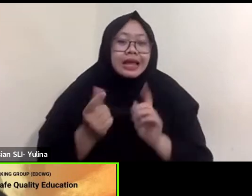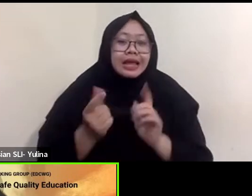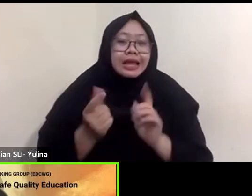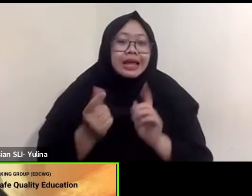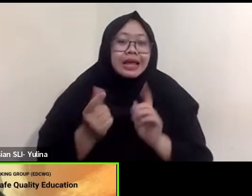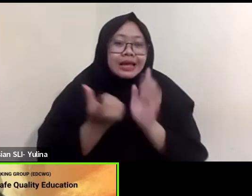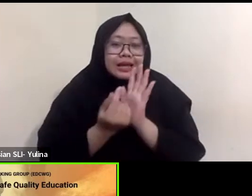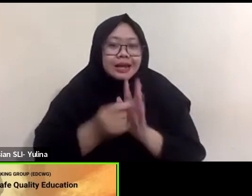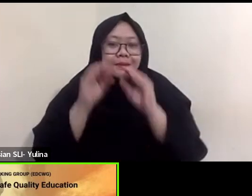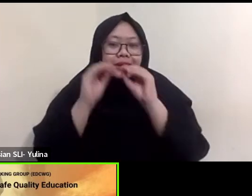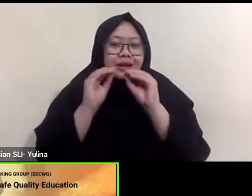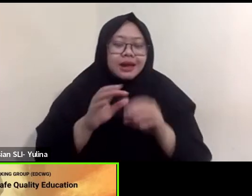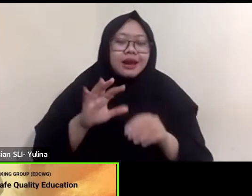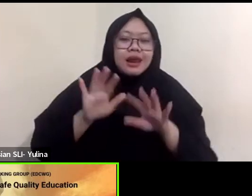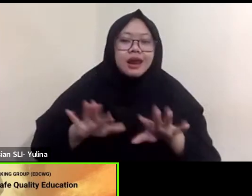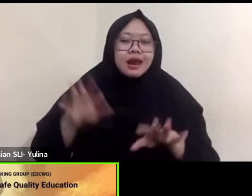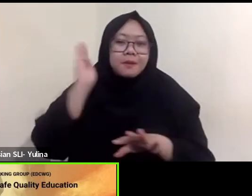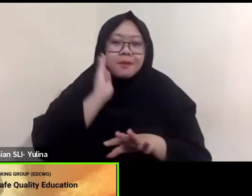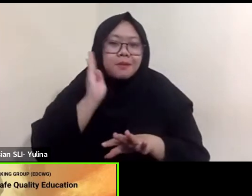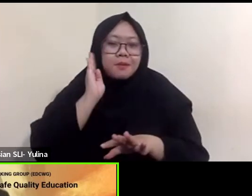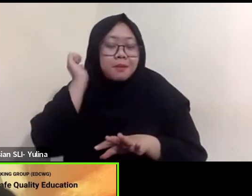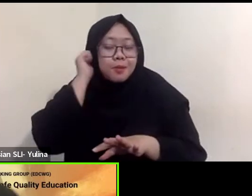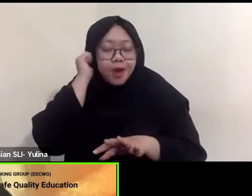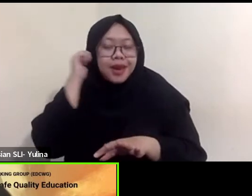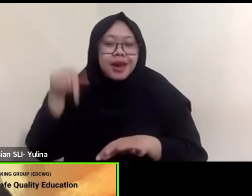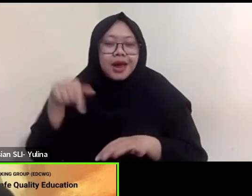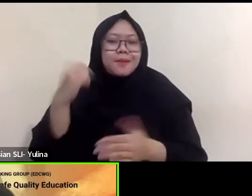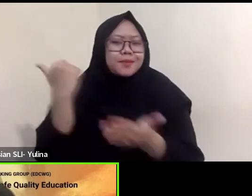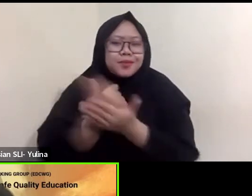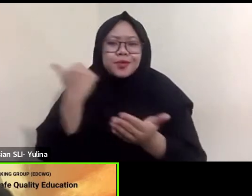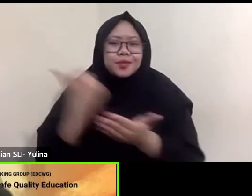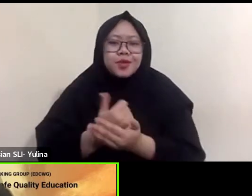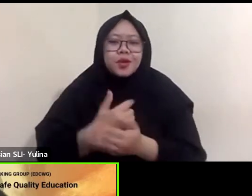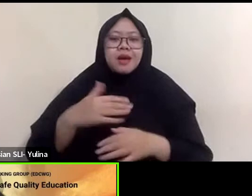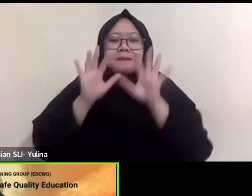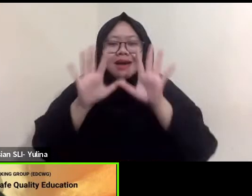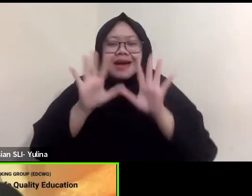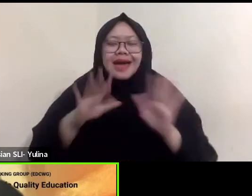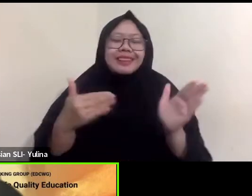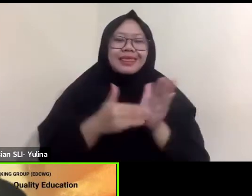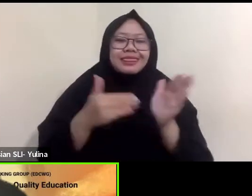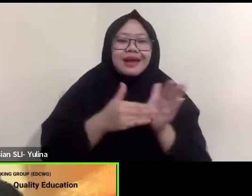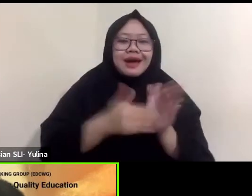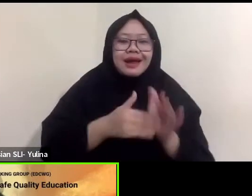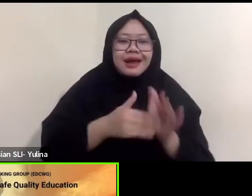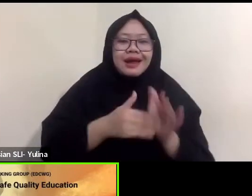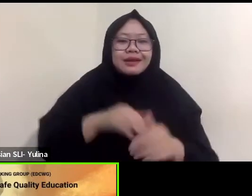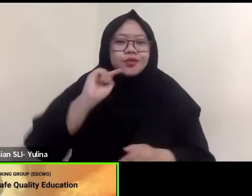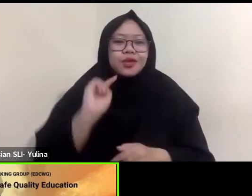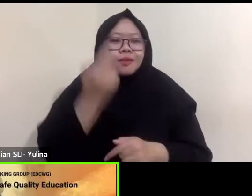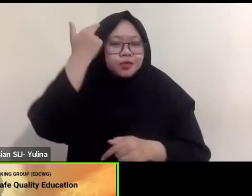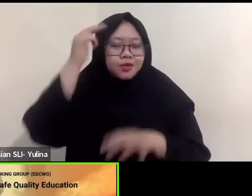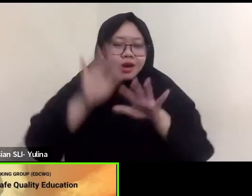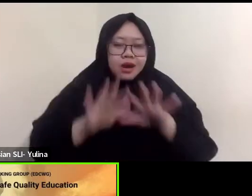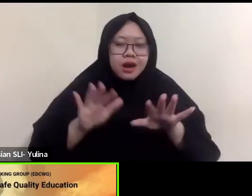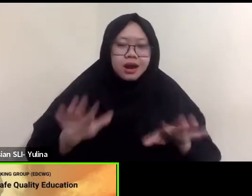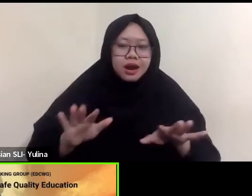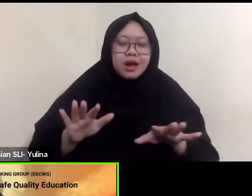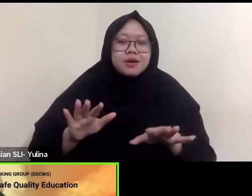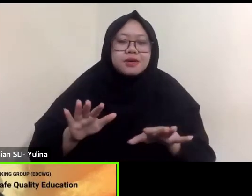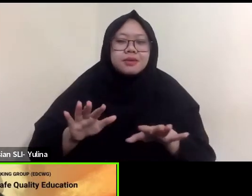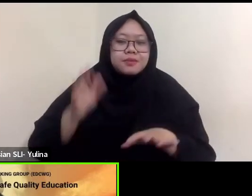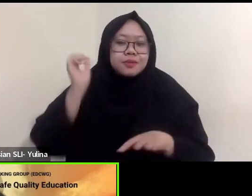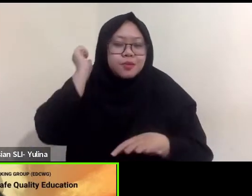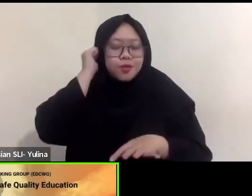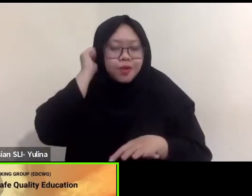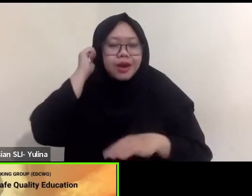COVID-19 pandemic, especially for girls from low-income households due to many different reasons, we can name it, extreme poverty, child marriage, loss